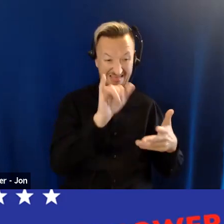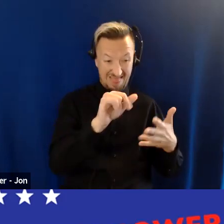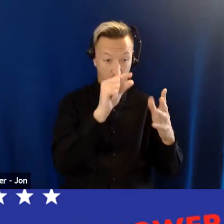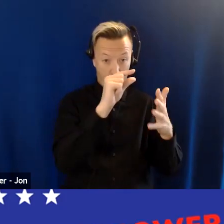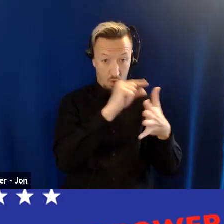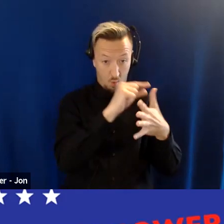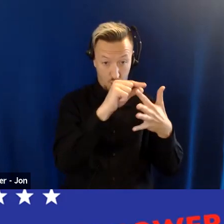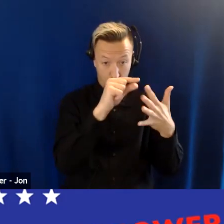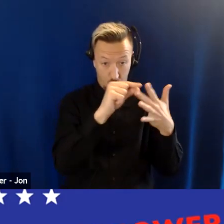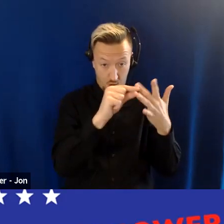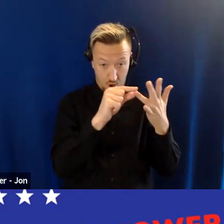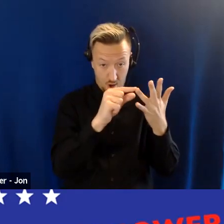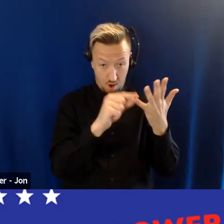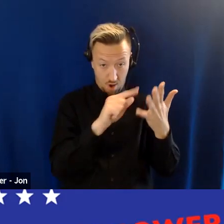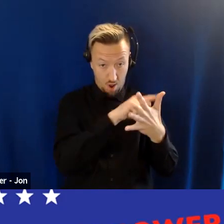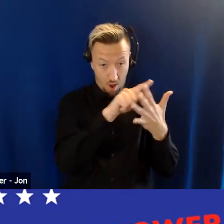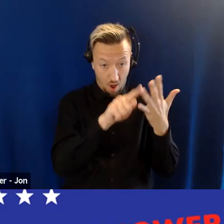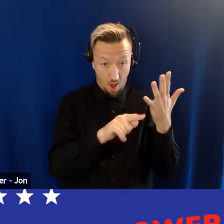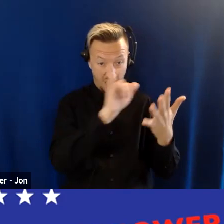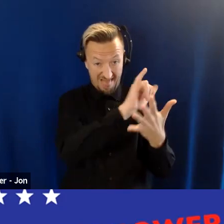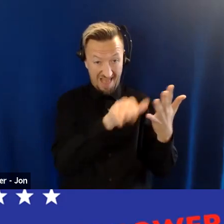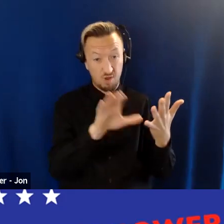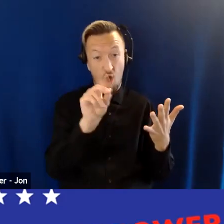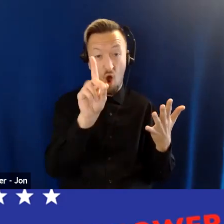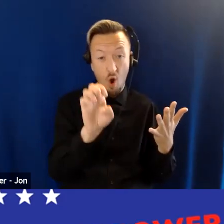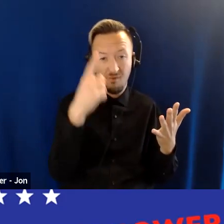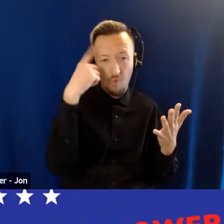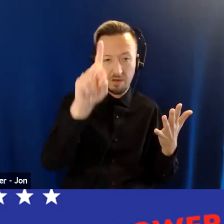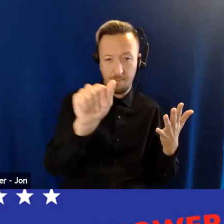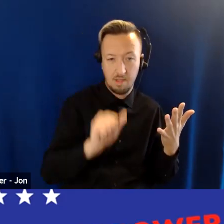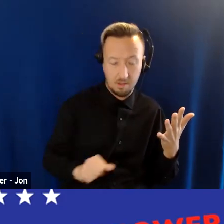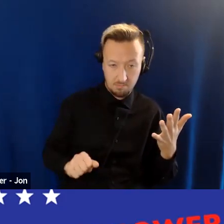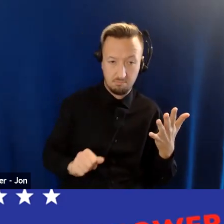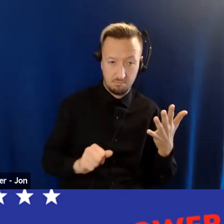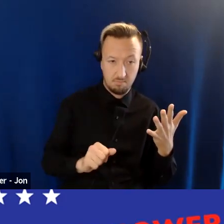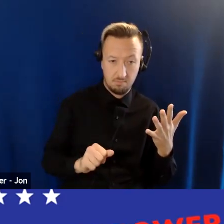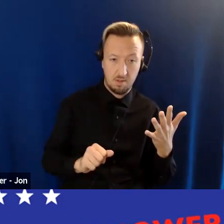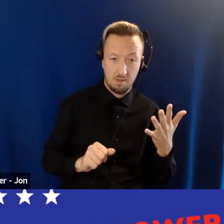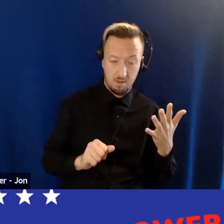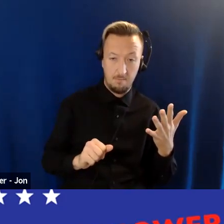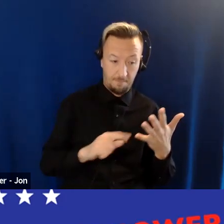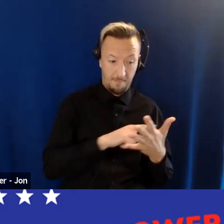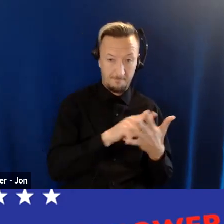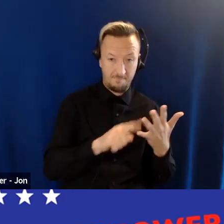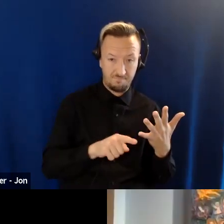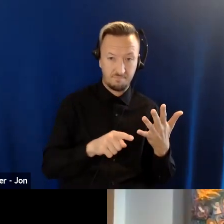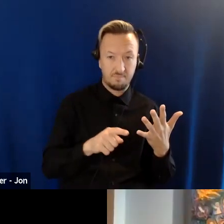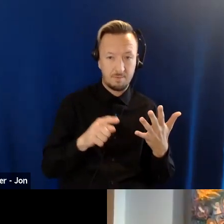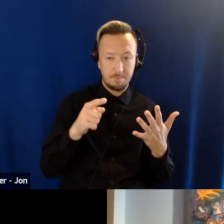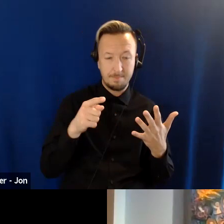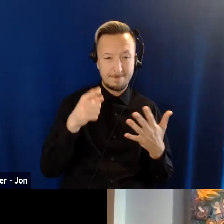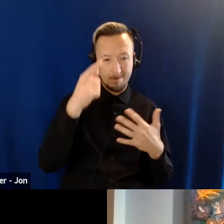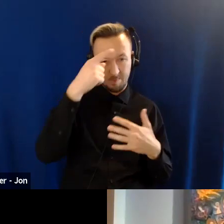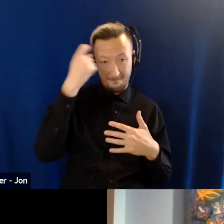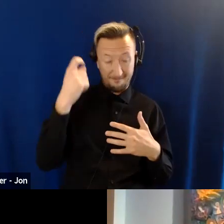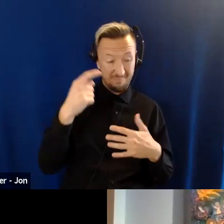are code for disability. And so because you never go to a